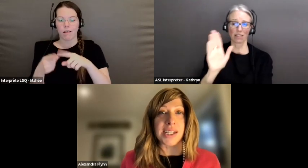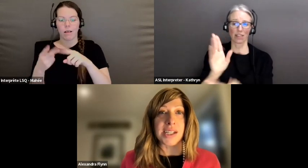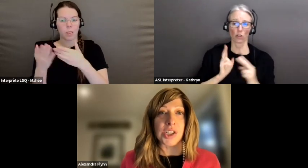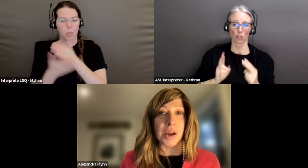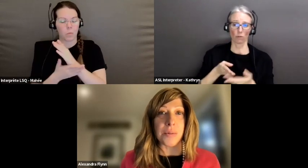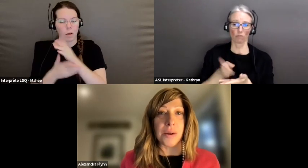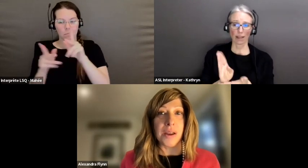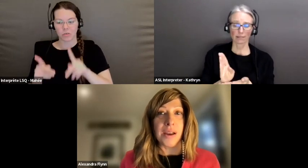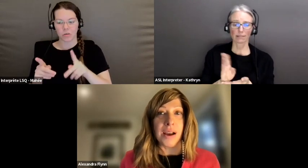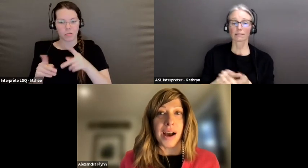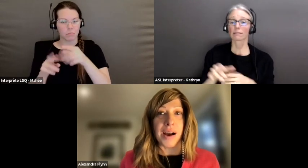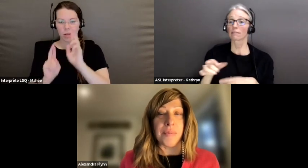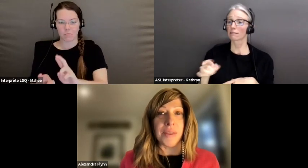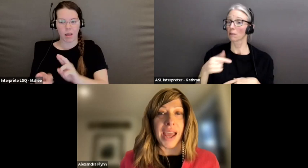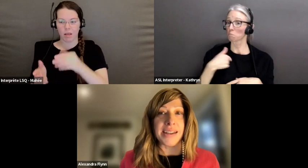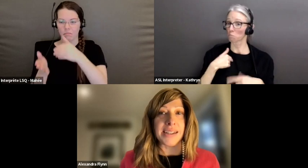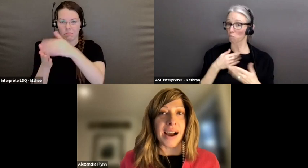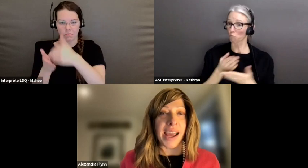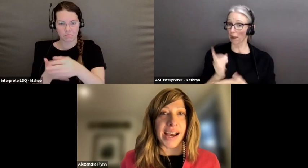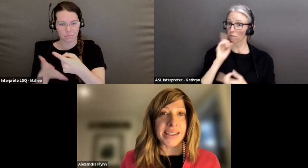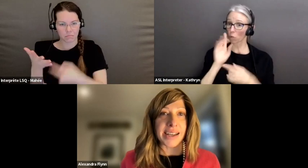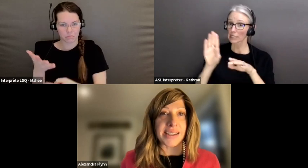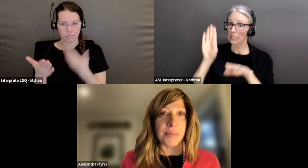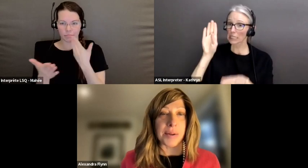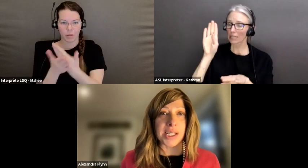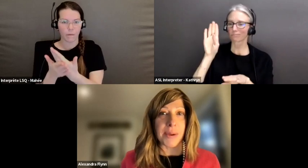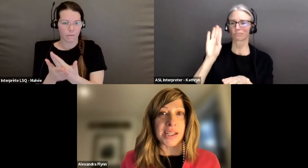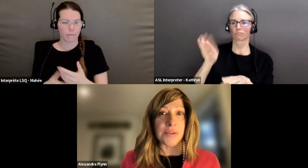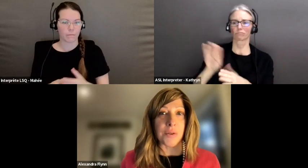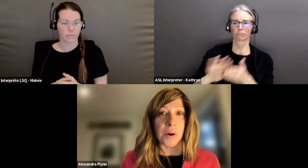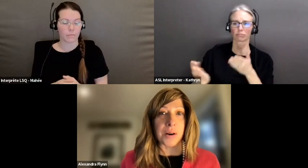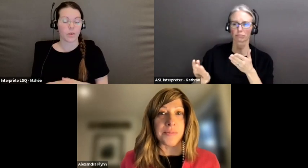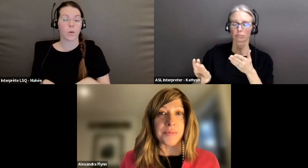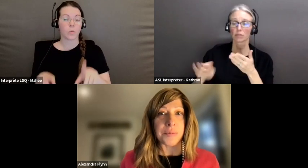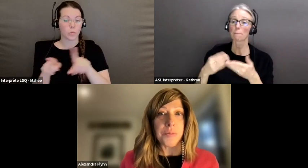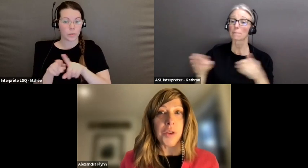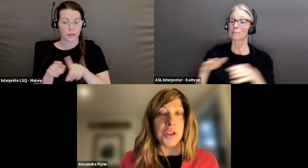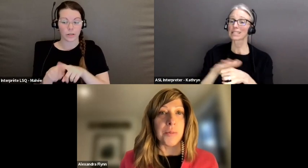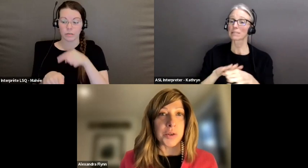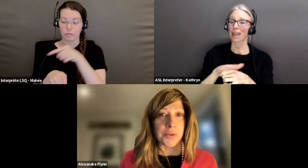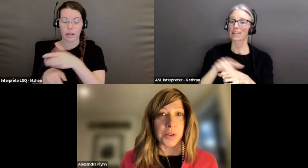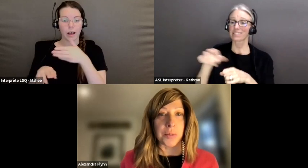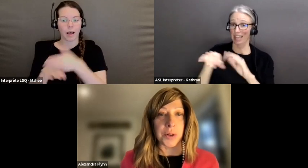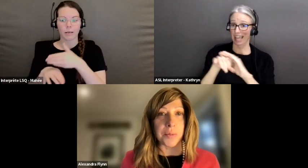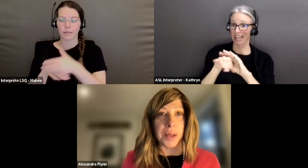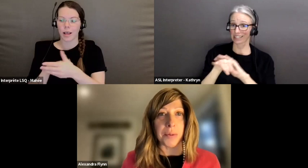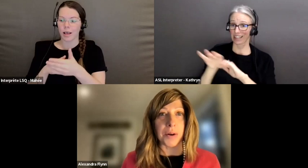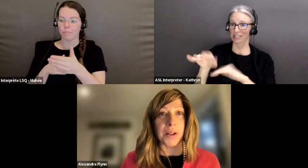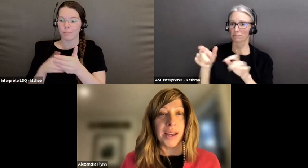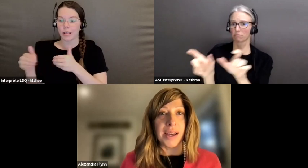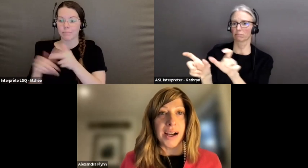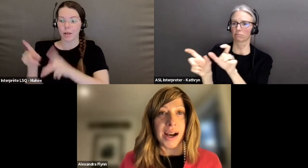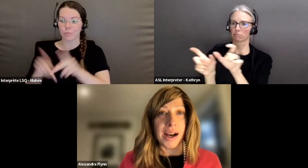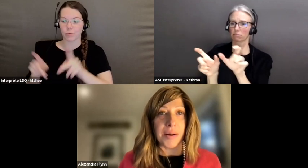of citizenship, and deny access to public space for the most vulnerable